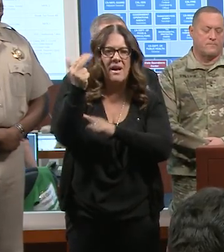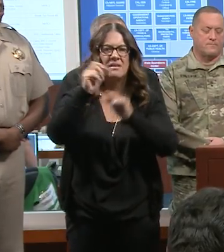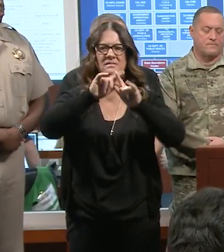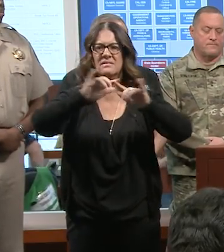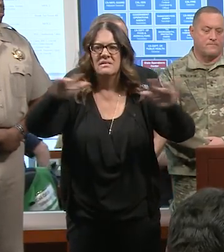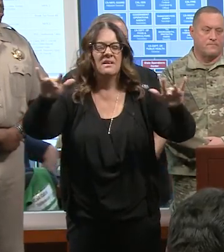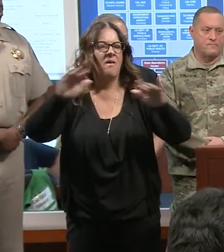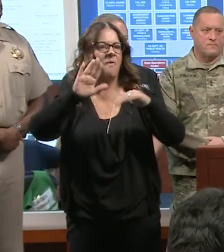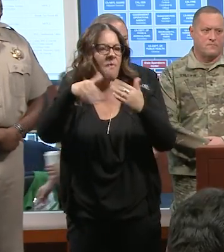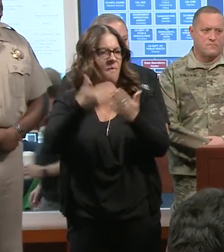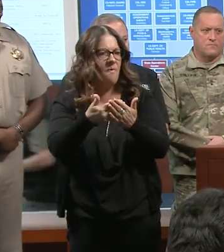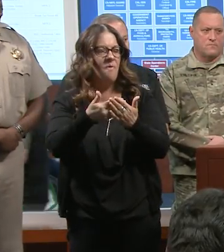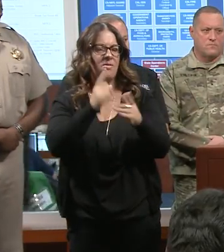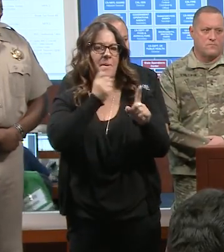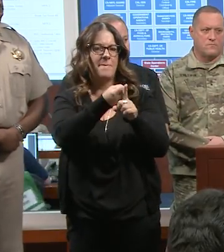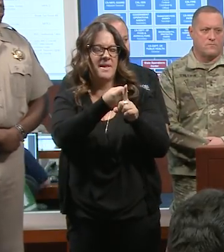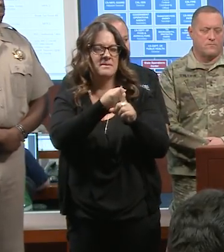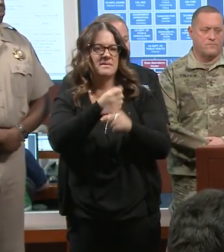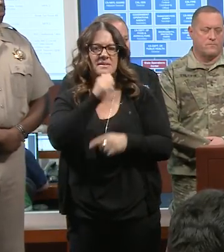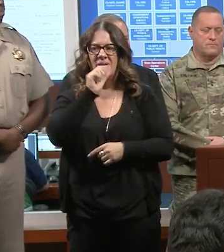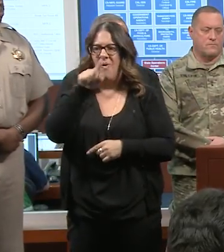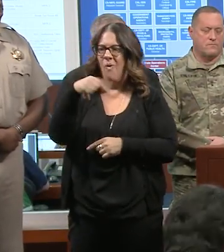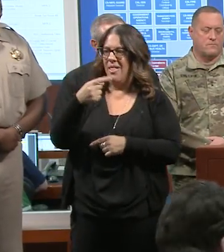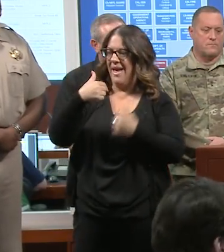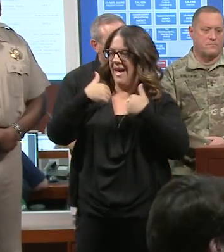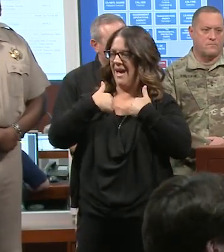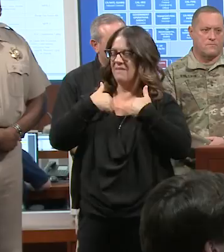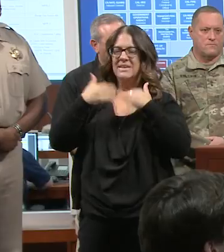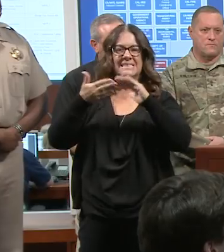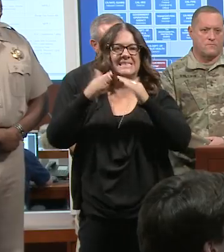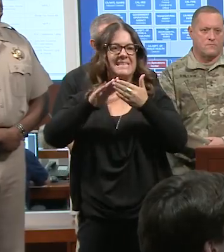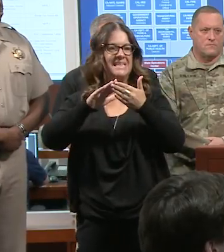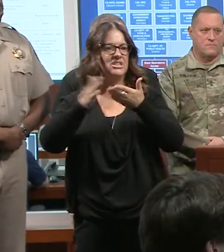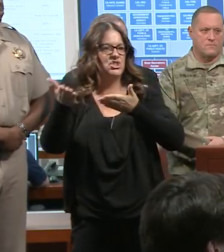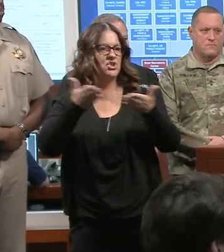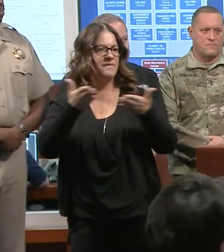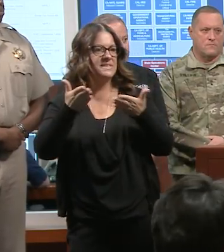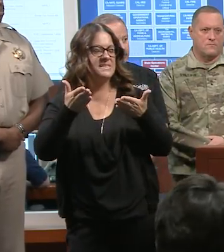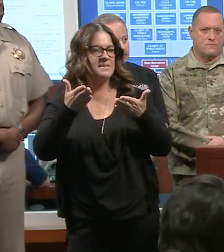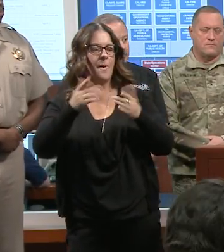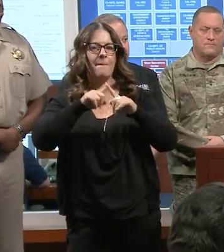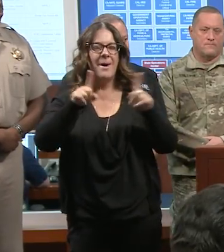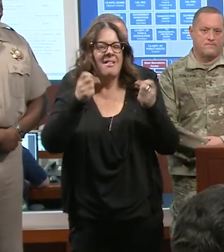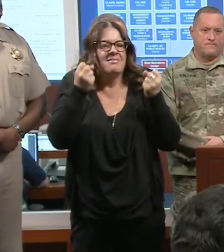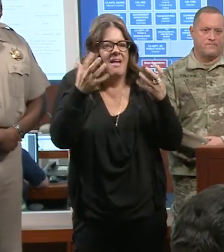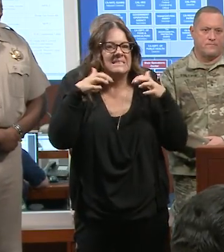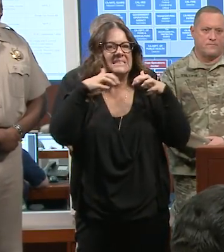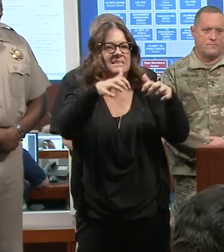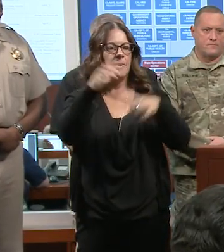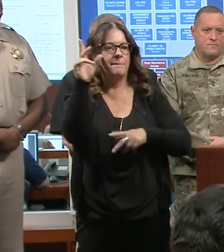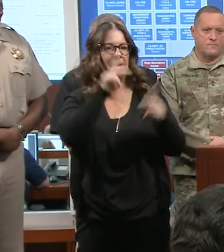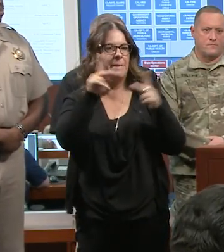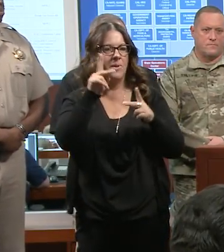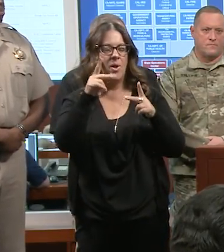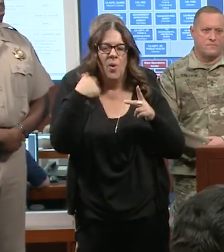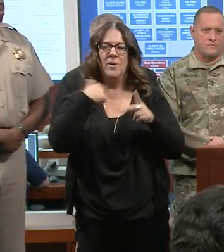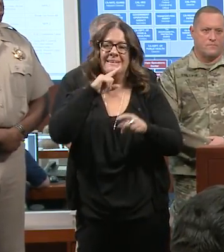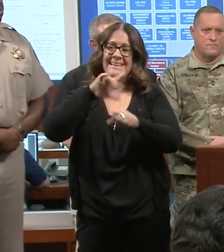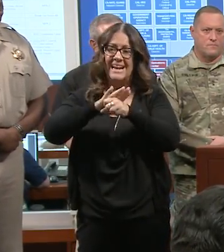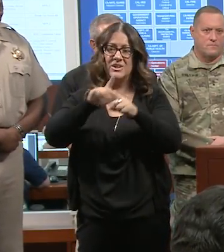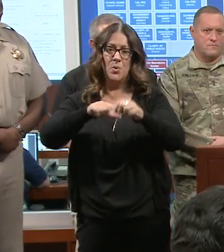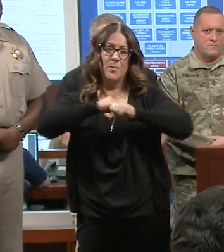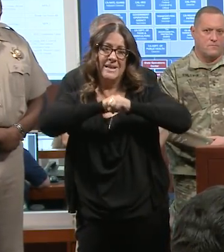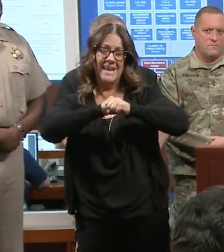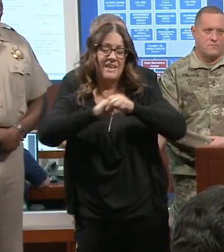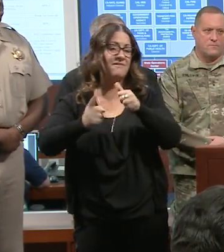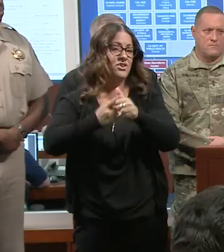challenges, because all of these areas not only have this infrastructure, but have people, lots of people that we are dedicated to protect, and that's our